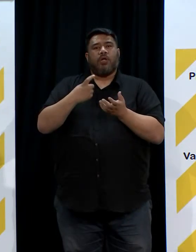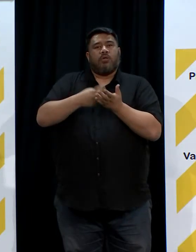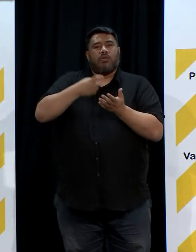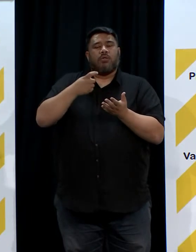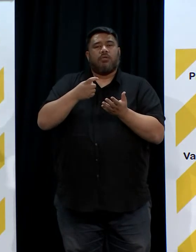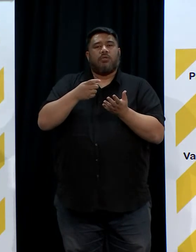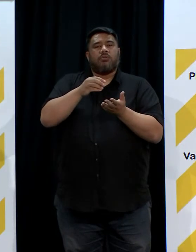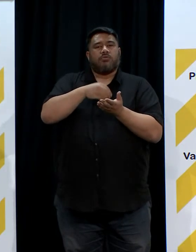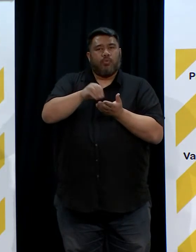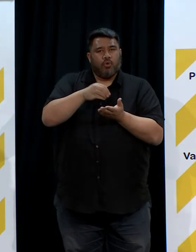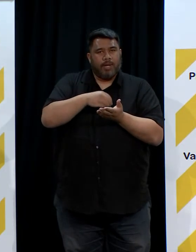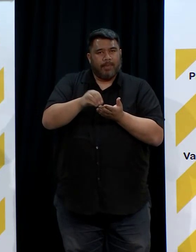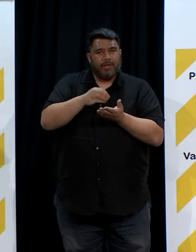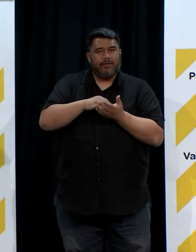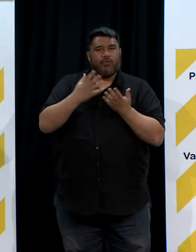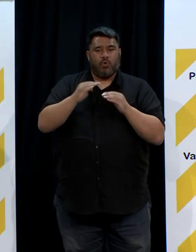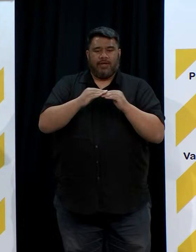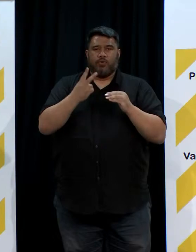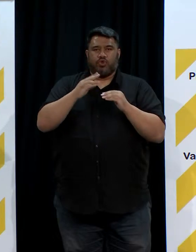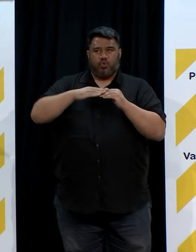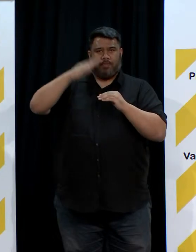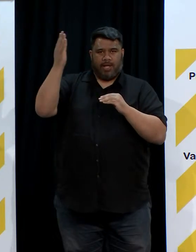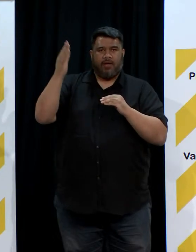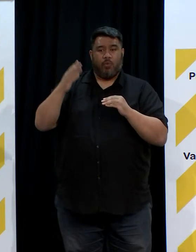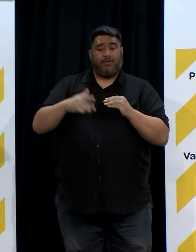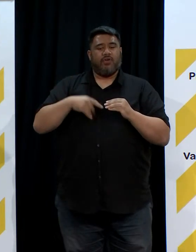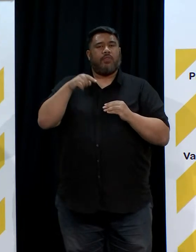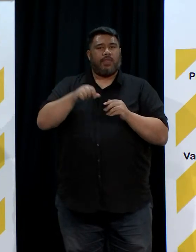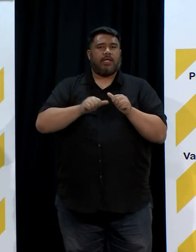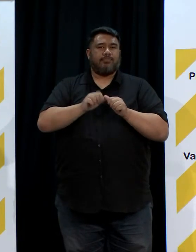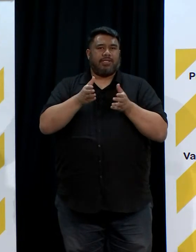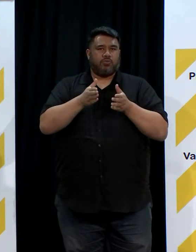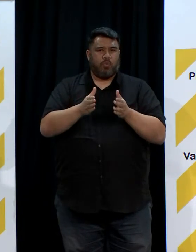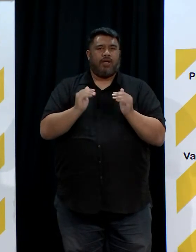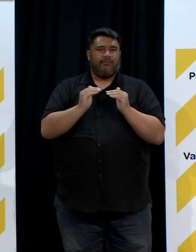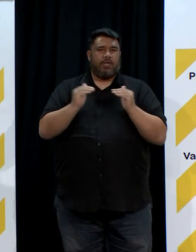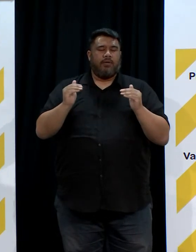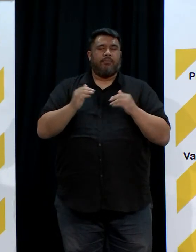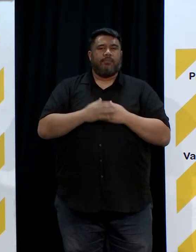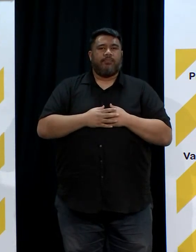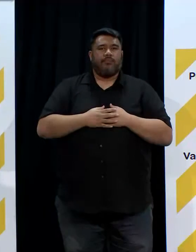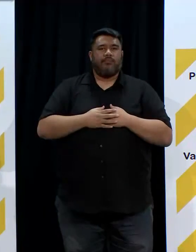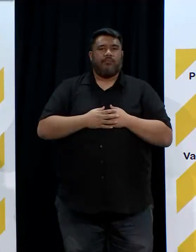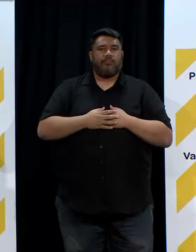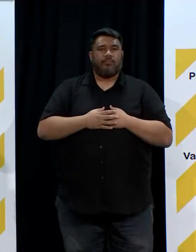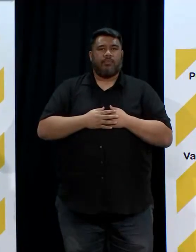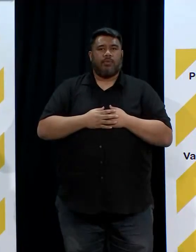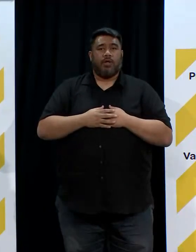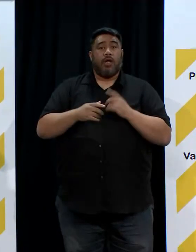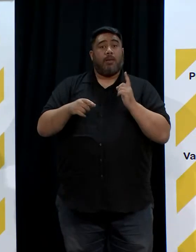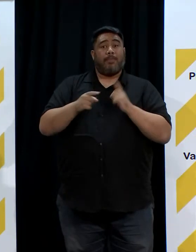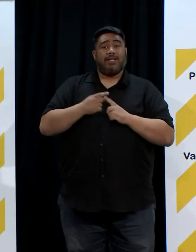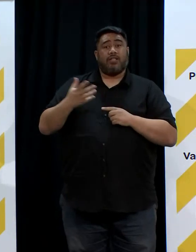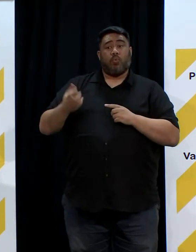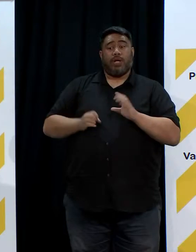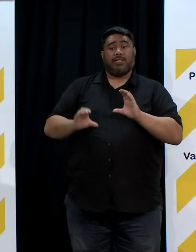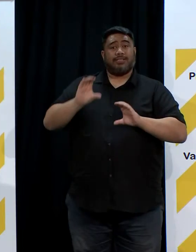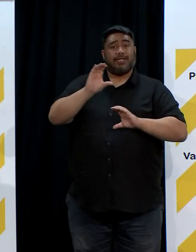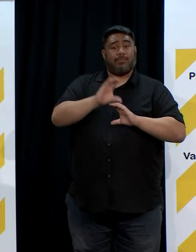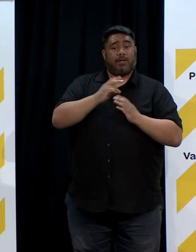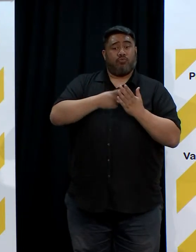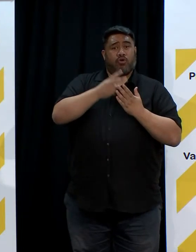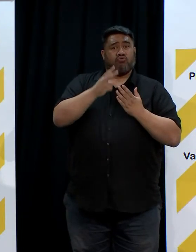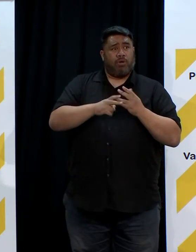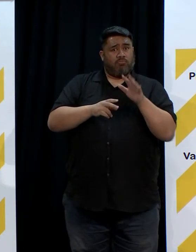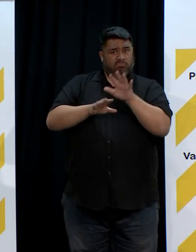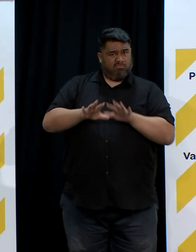or above. We think that is the best and most balanced response at this time. Again, the wage subsidy scheme's well understood. It's well understood at